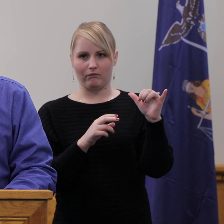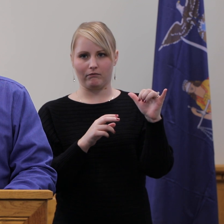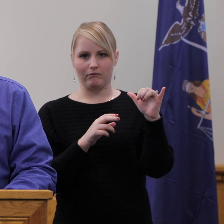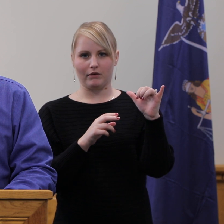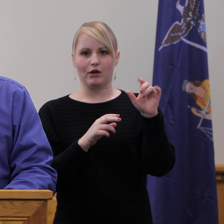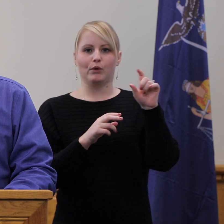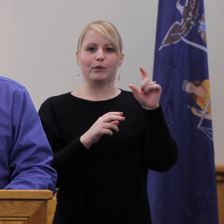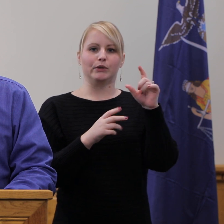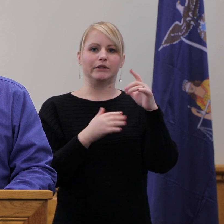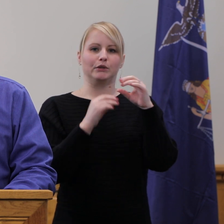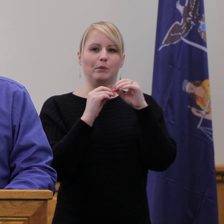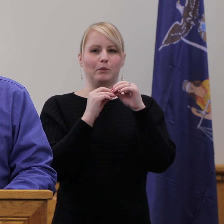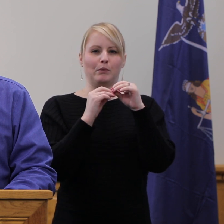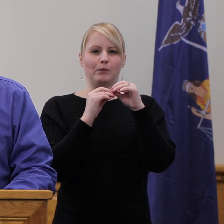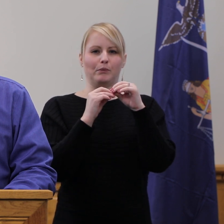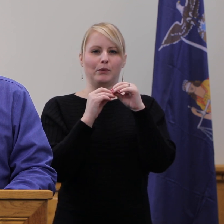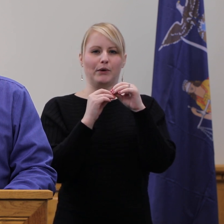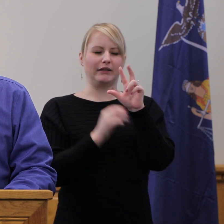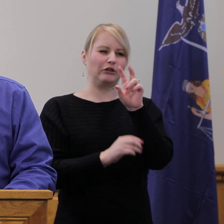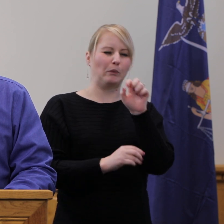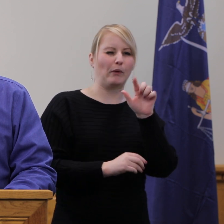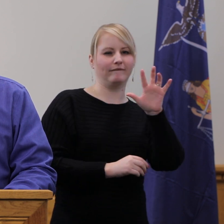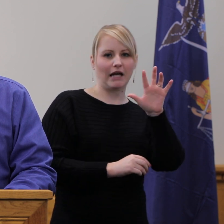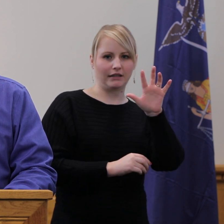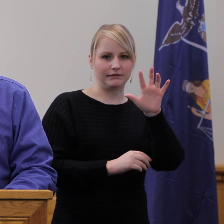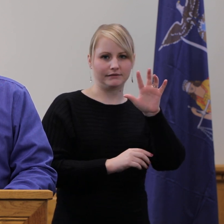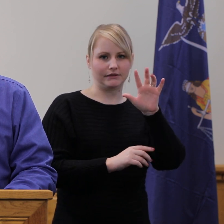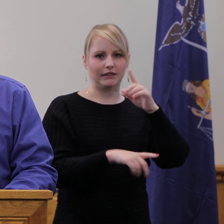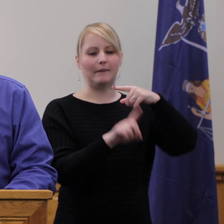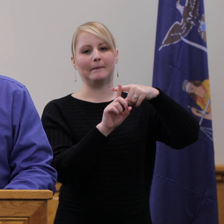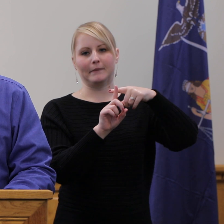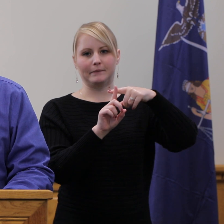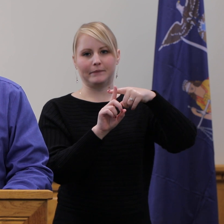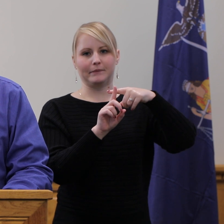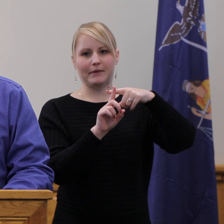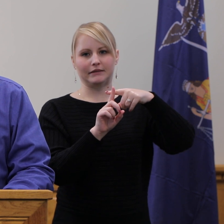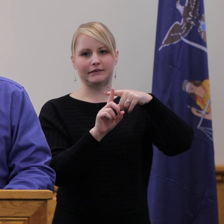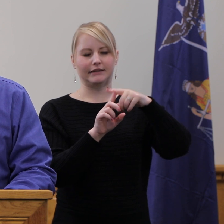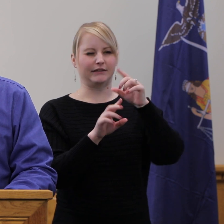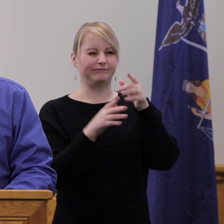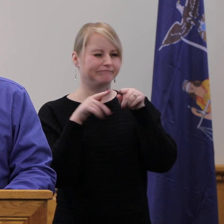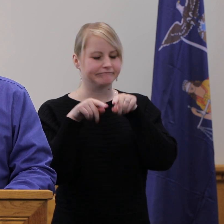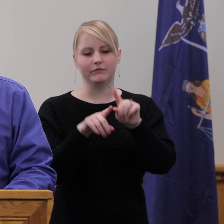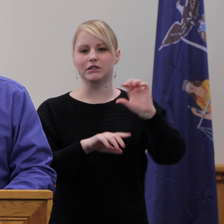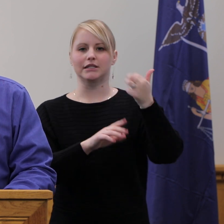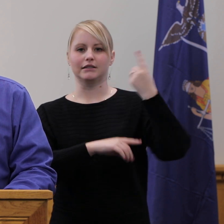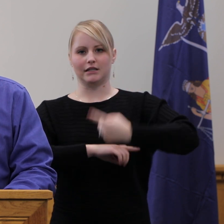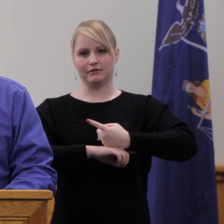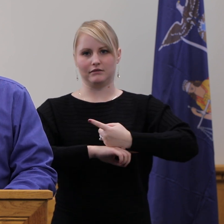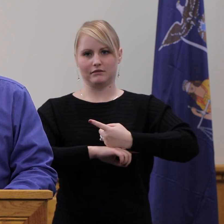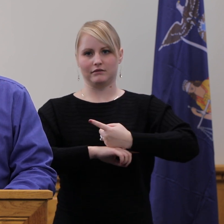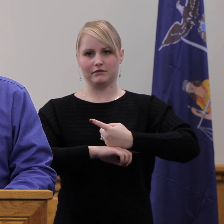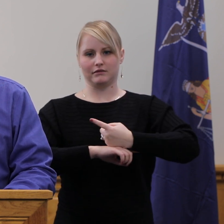new daily cases per 100,000 residents on a 7-day average. There are higher thresholds and more restrictions